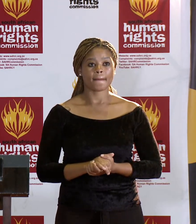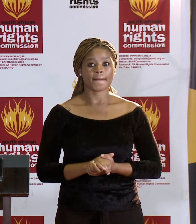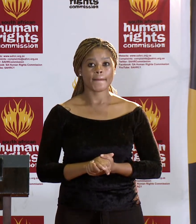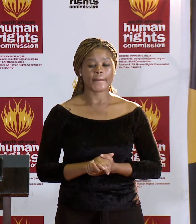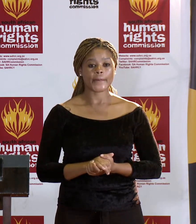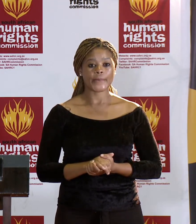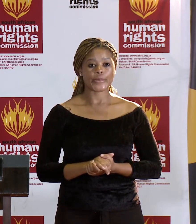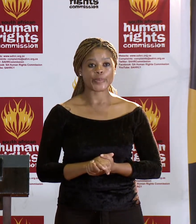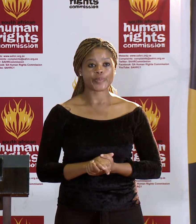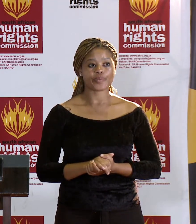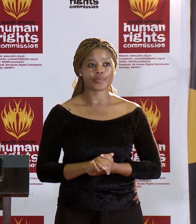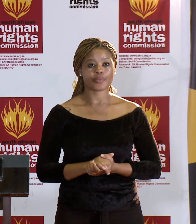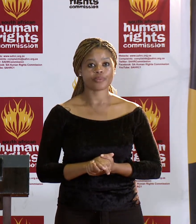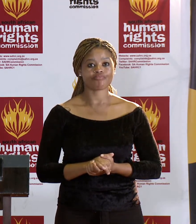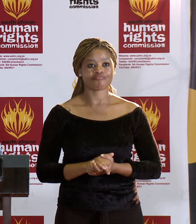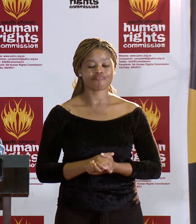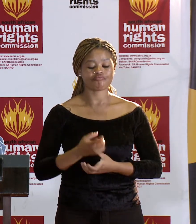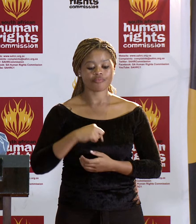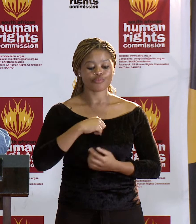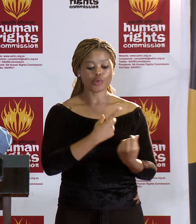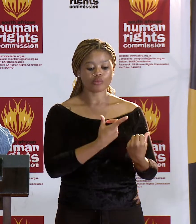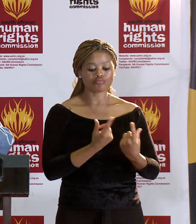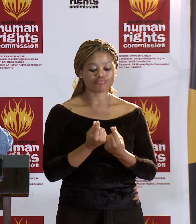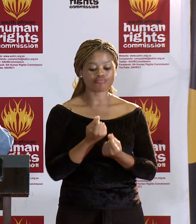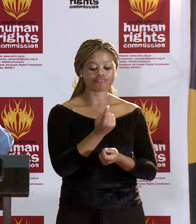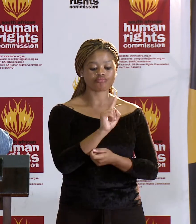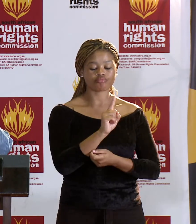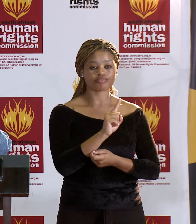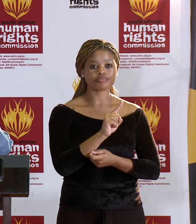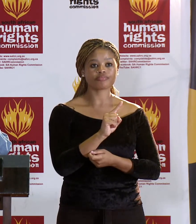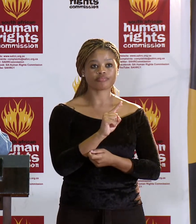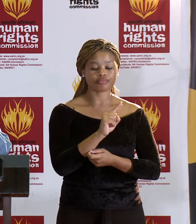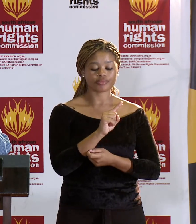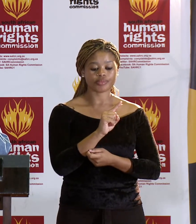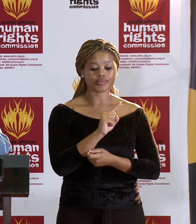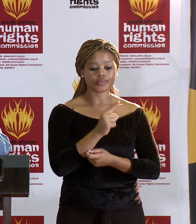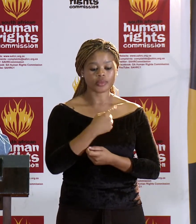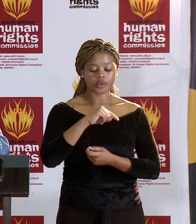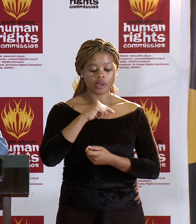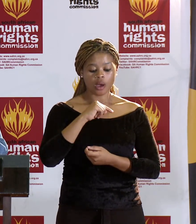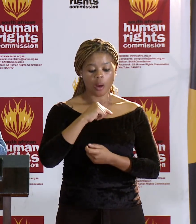And what did we do with this? We packed it away